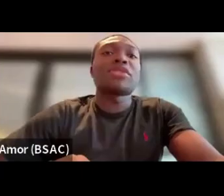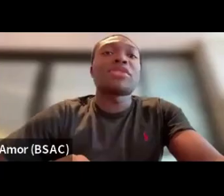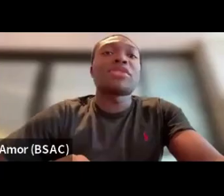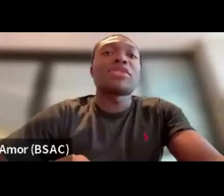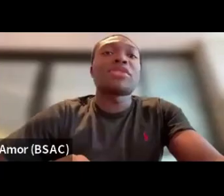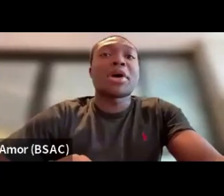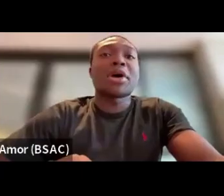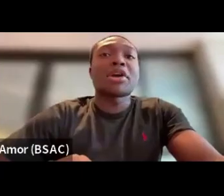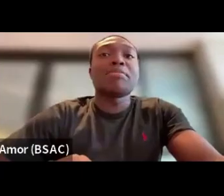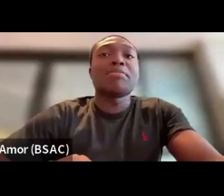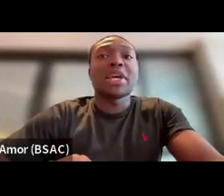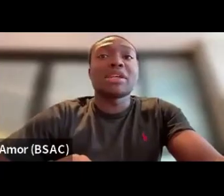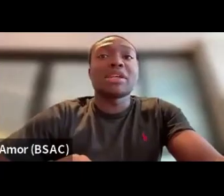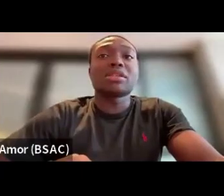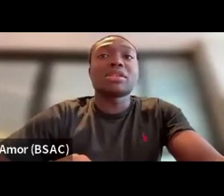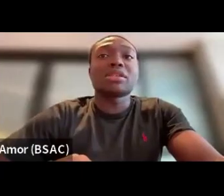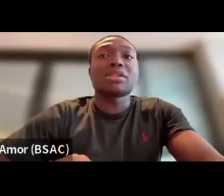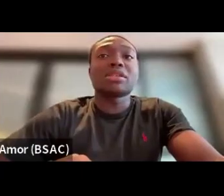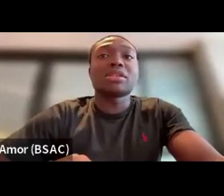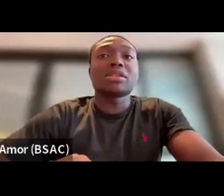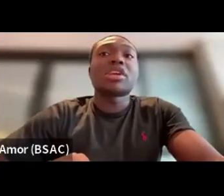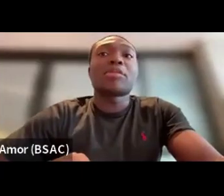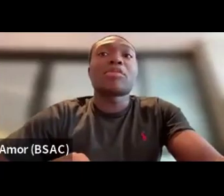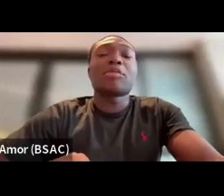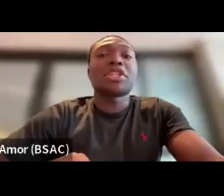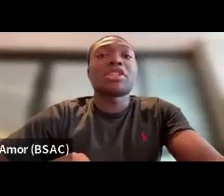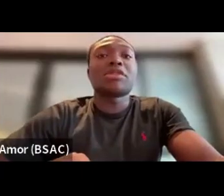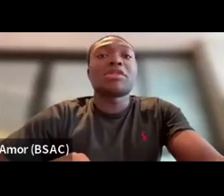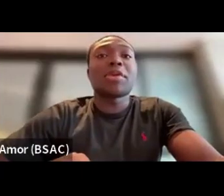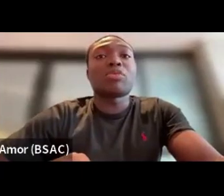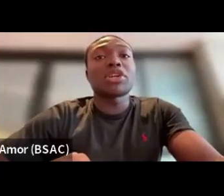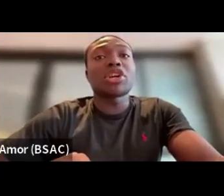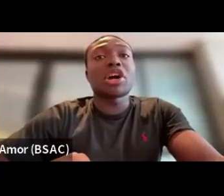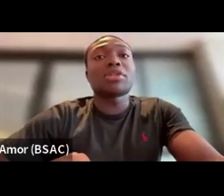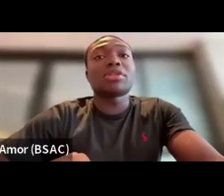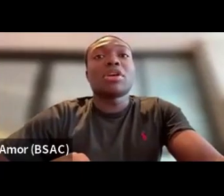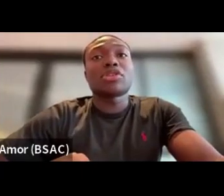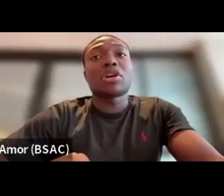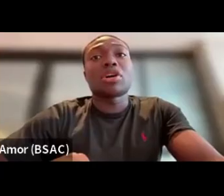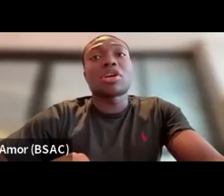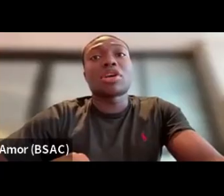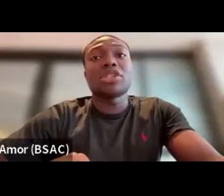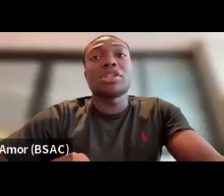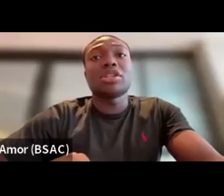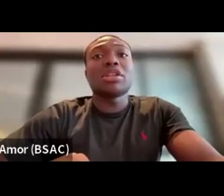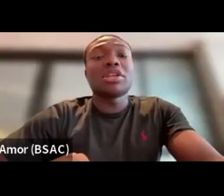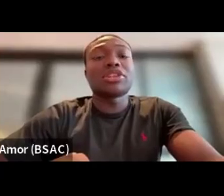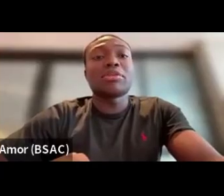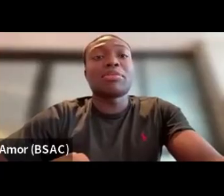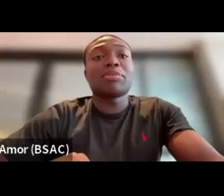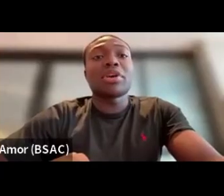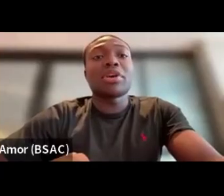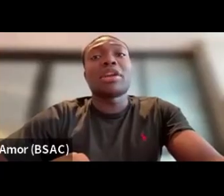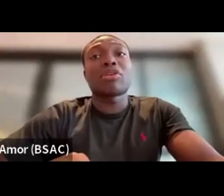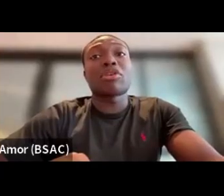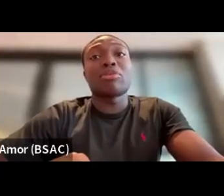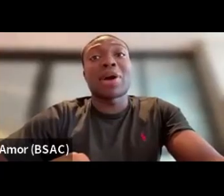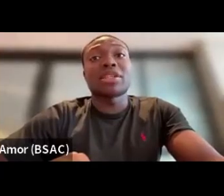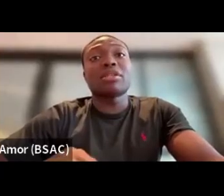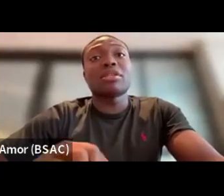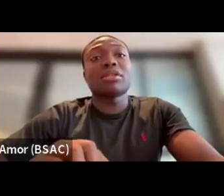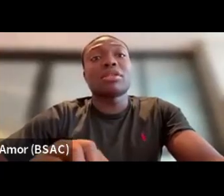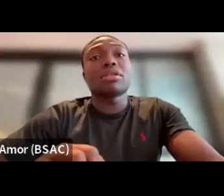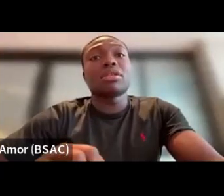together for the cause of a better BPS. This summer, we participated in workshops focused on